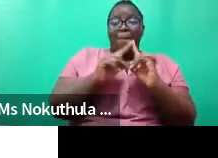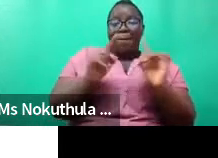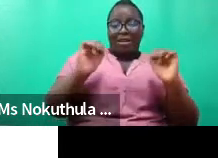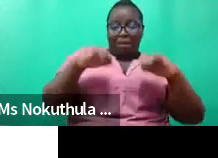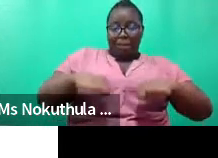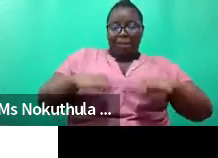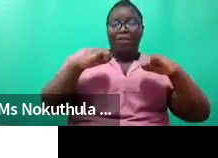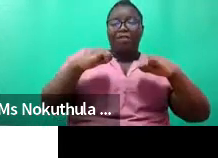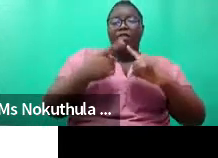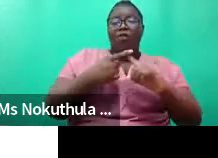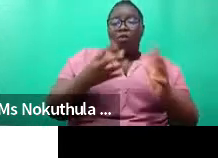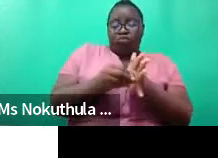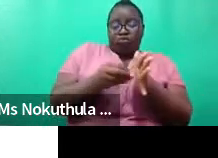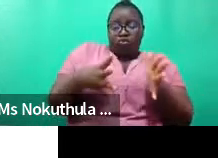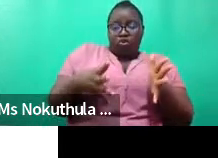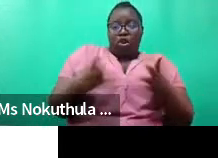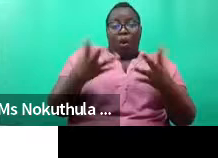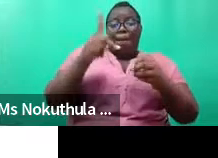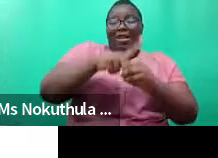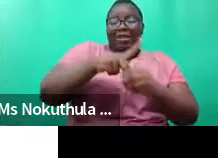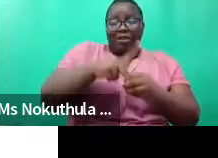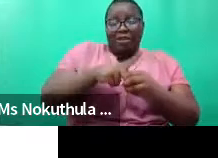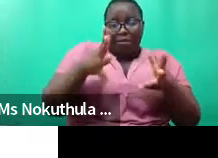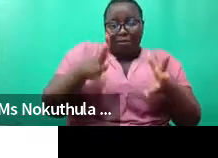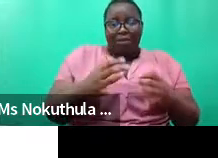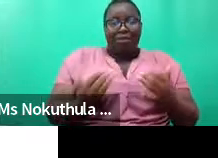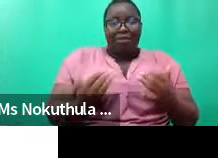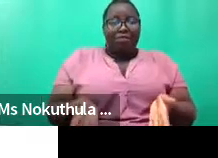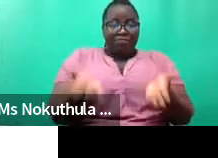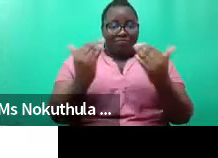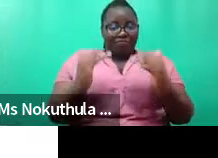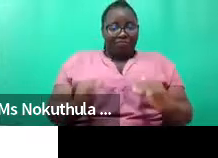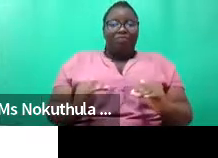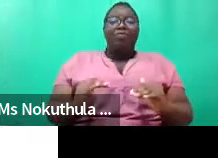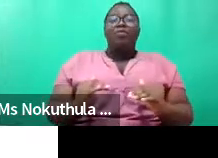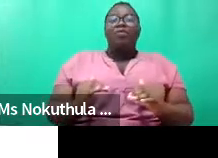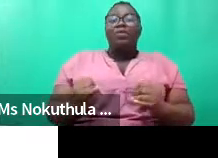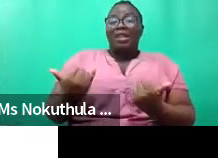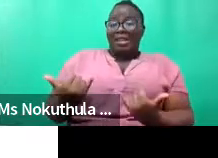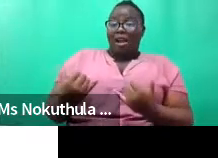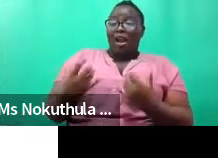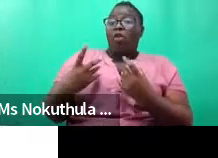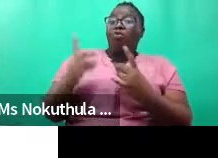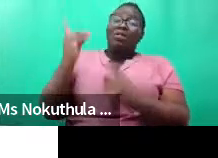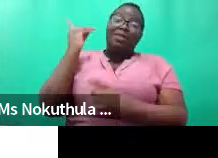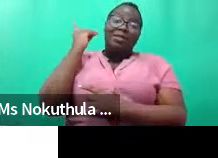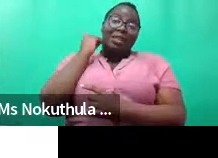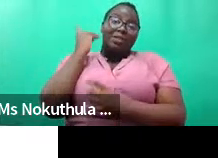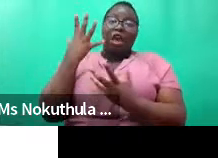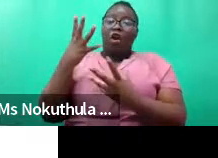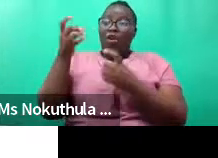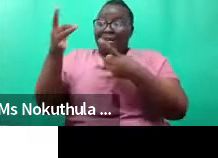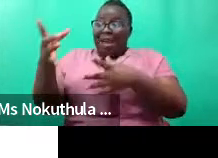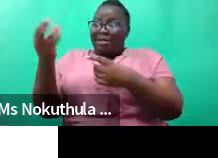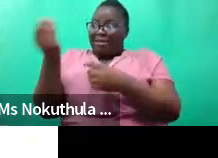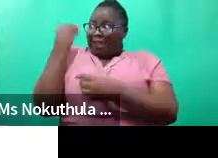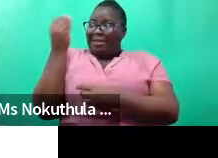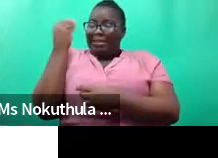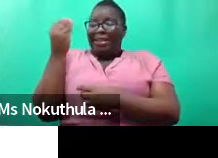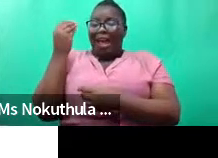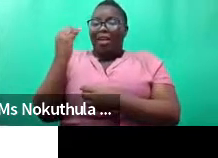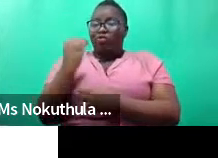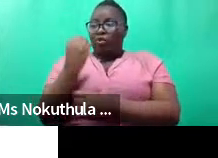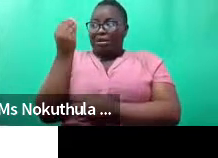please. Methodology. Data analysis. The data was analyzed using thematic